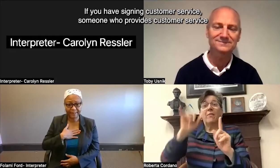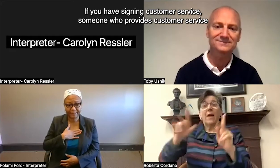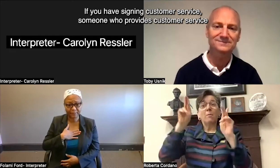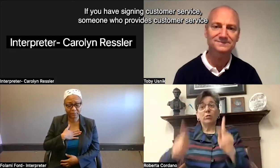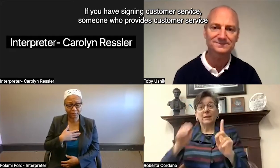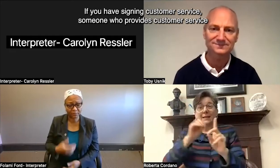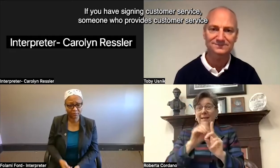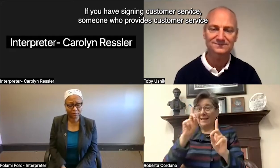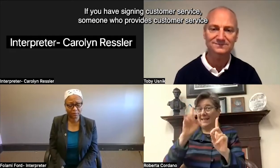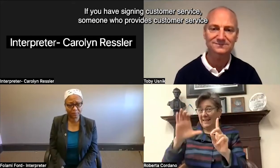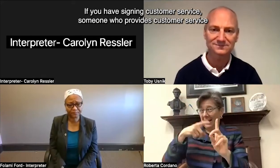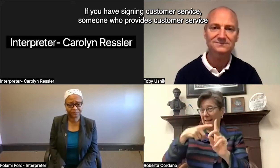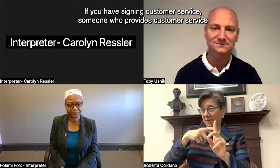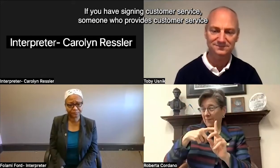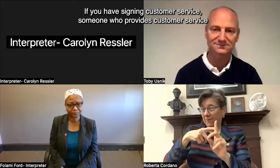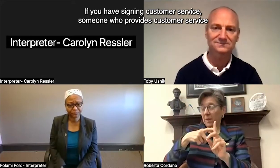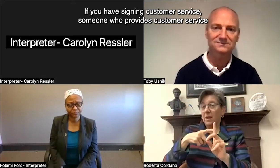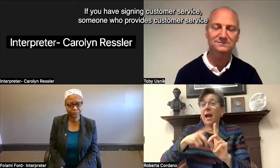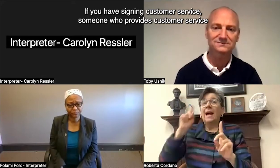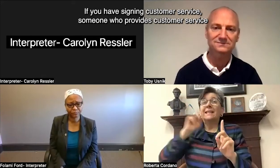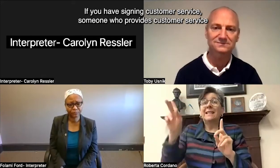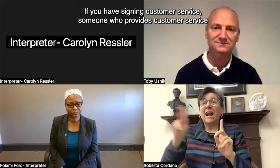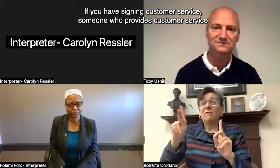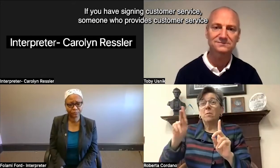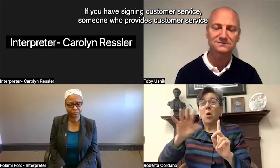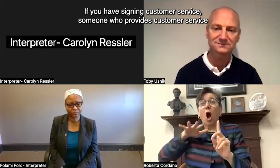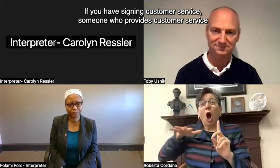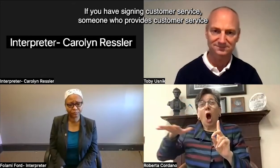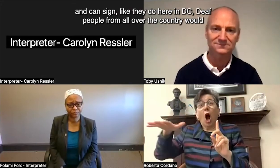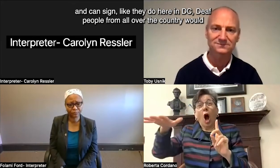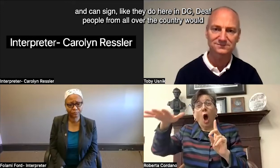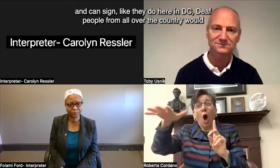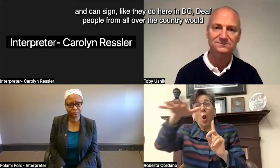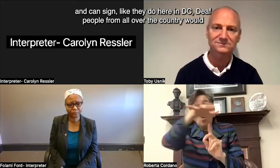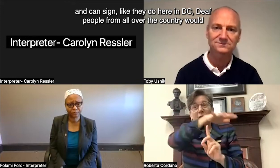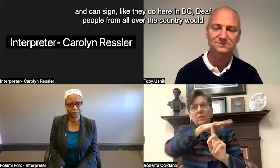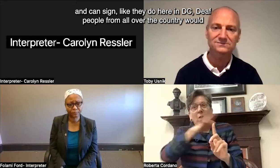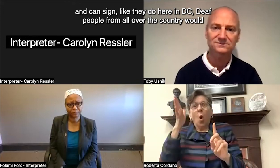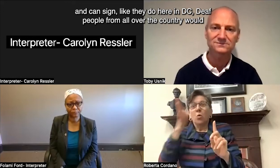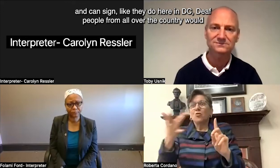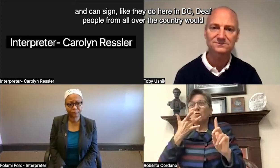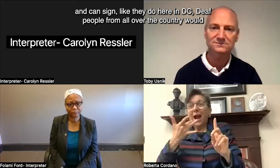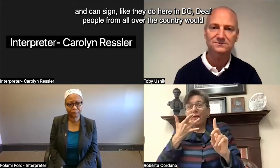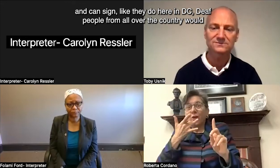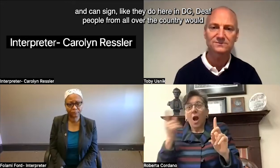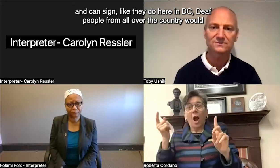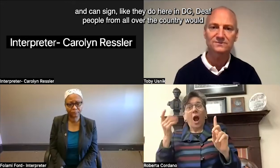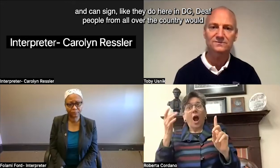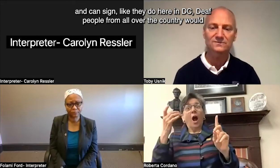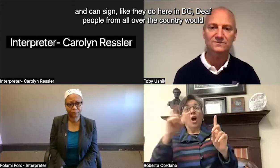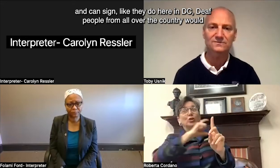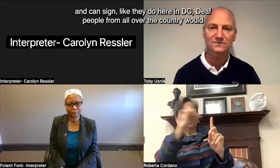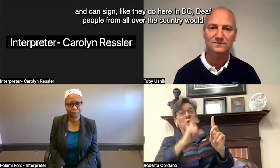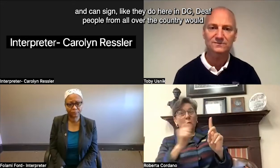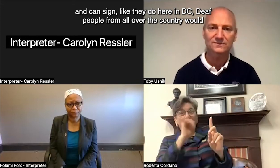customer service, someone who provides customer service and can sign like they do here in DC, deaf people from all over